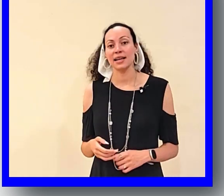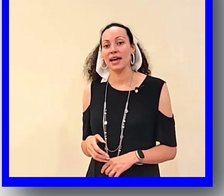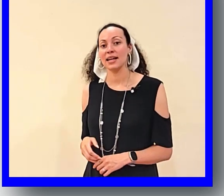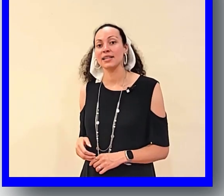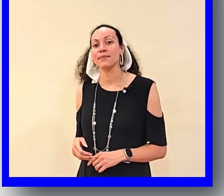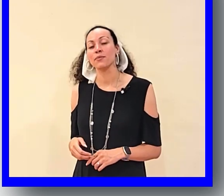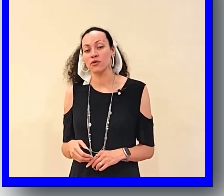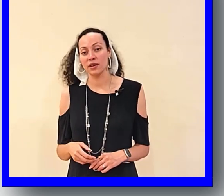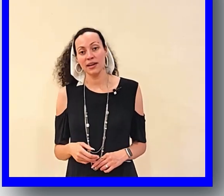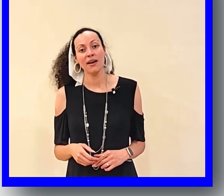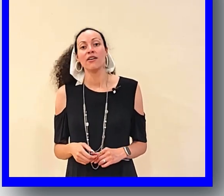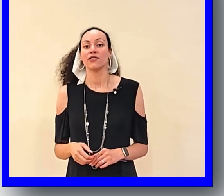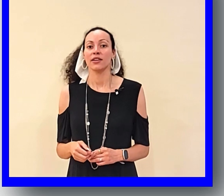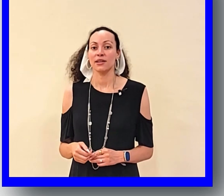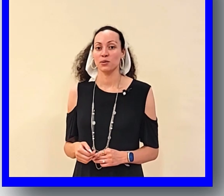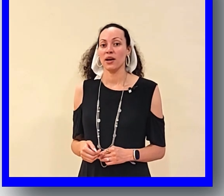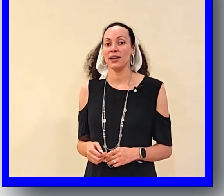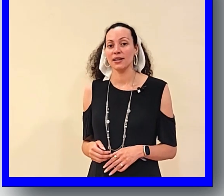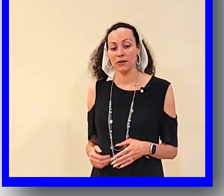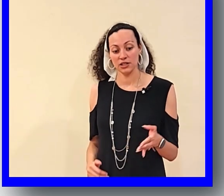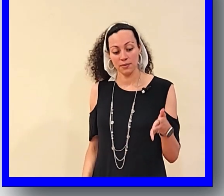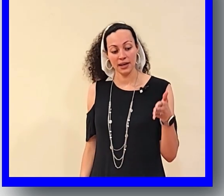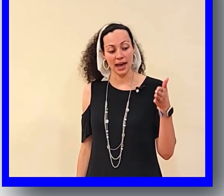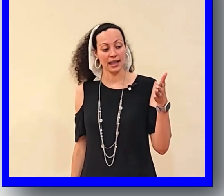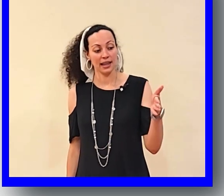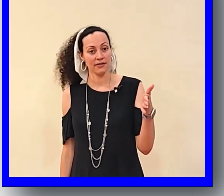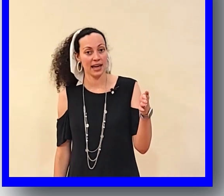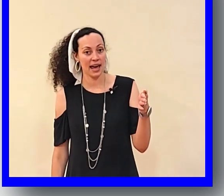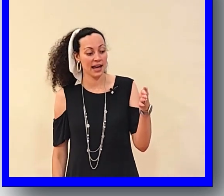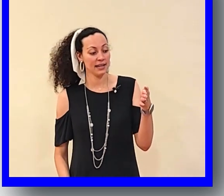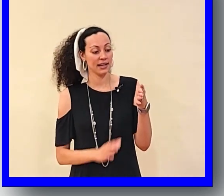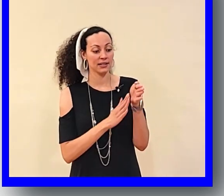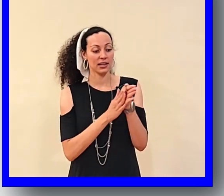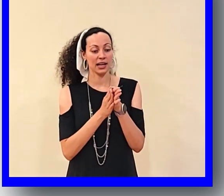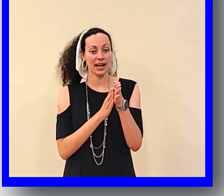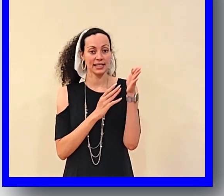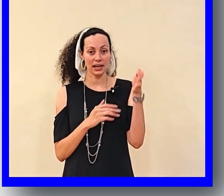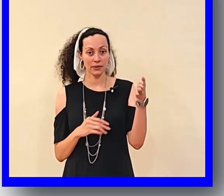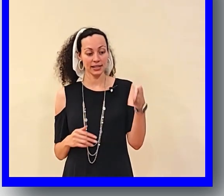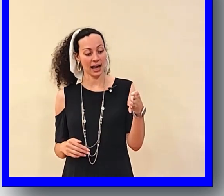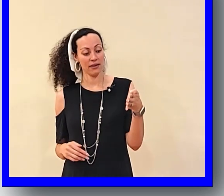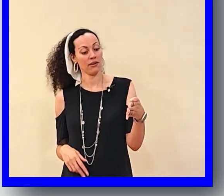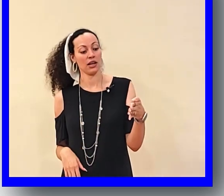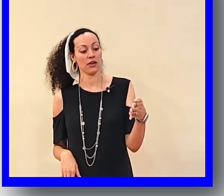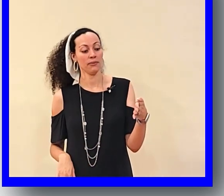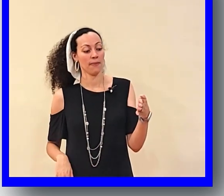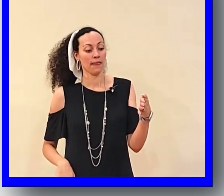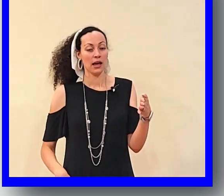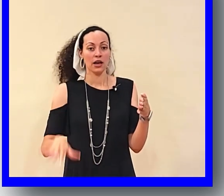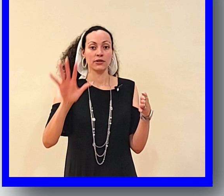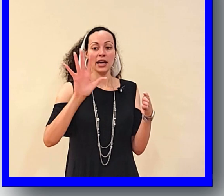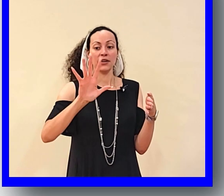Our next sign is movie. For this one, it's going to be a left hand, and it's going to kind of stay where it's at in front of